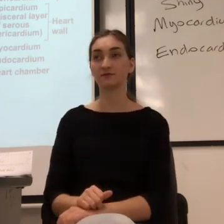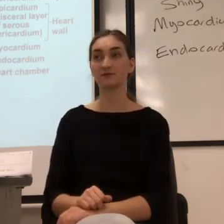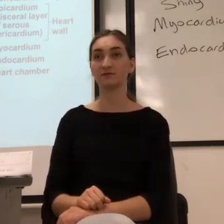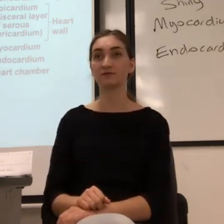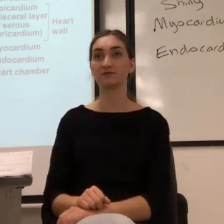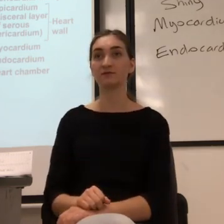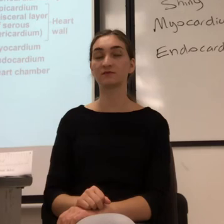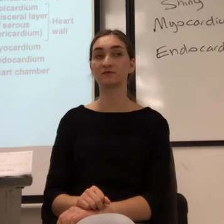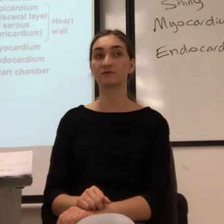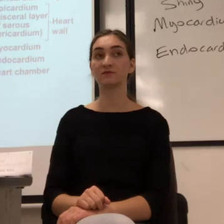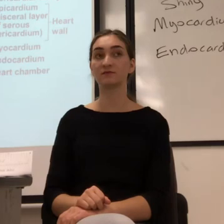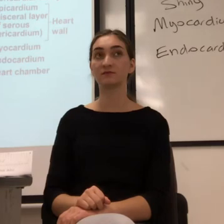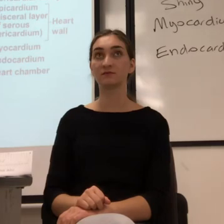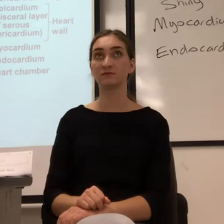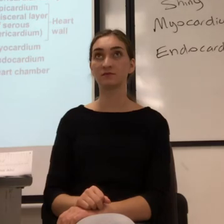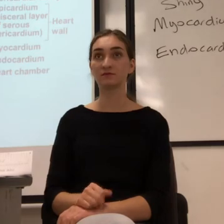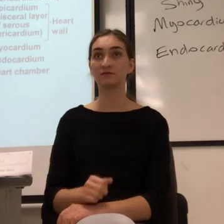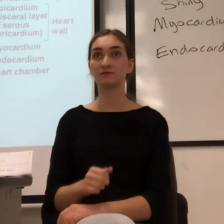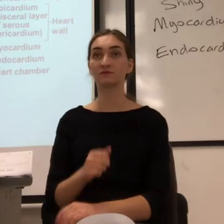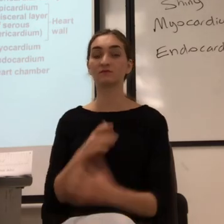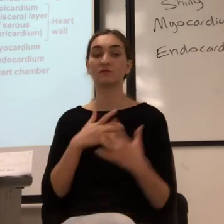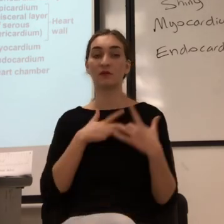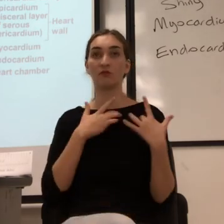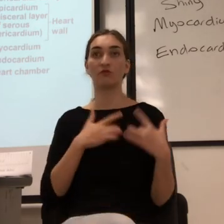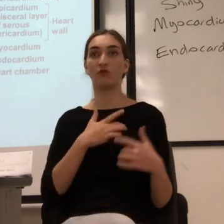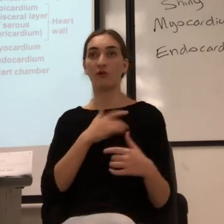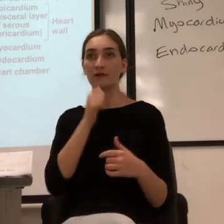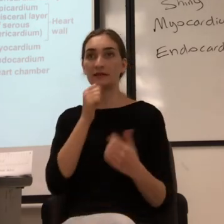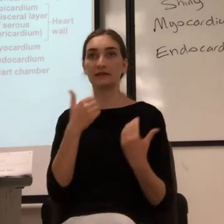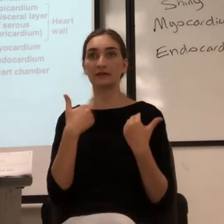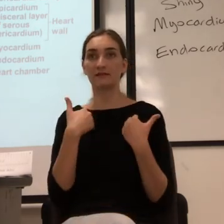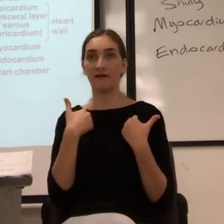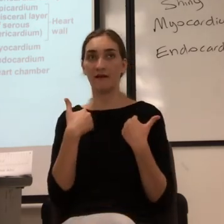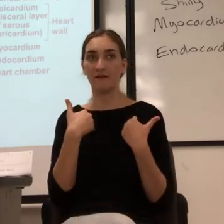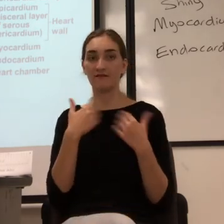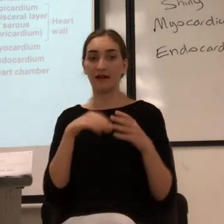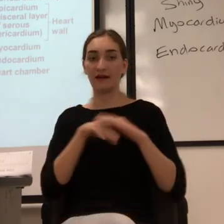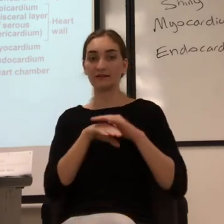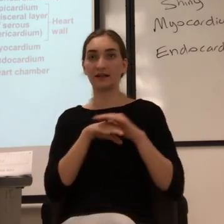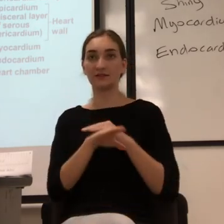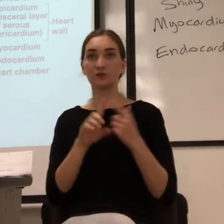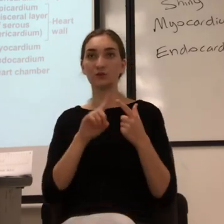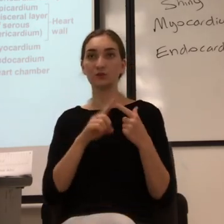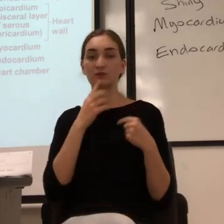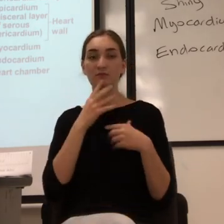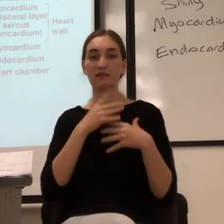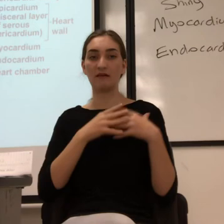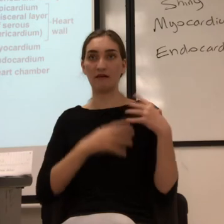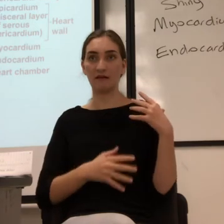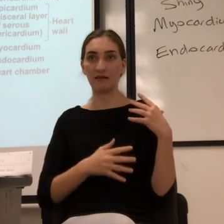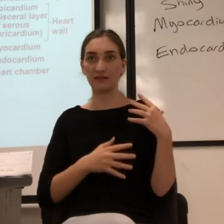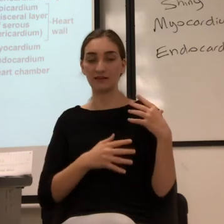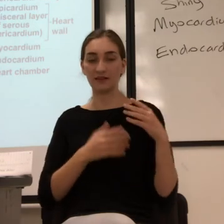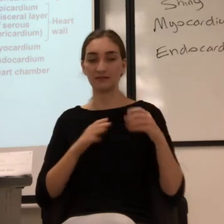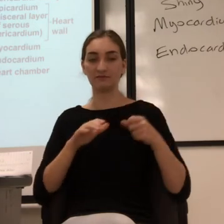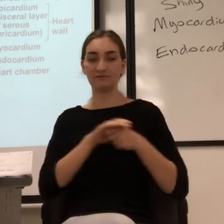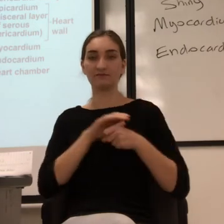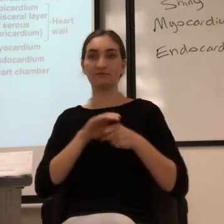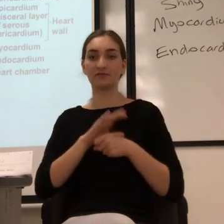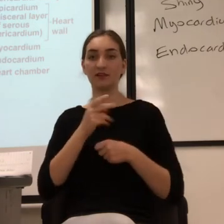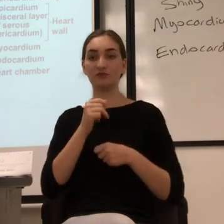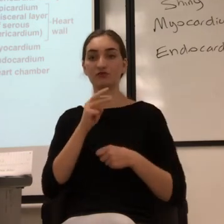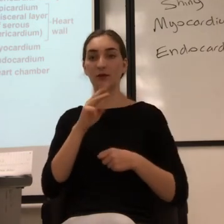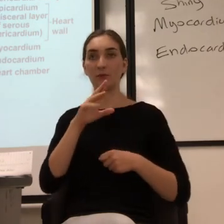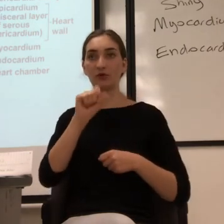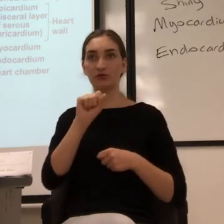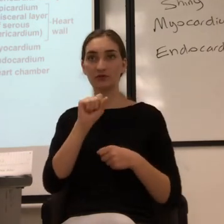Now the heart doesn't have nutrient access to the blood that's filling its chambers. It does have the coronary